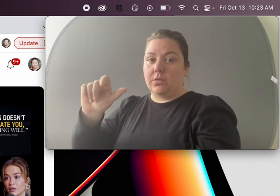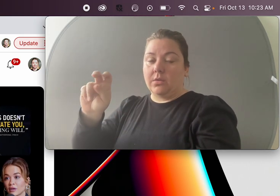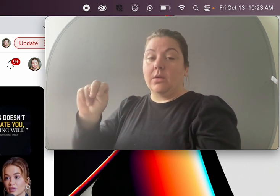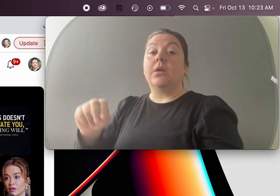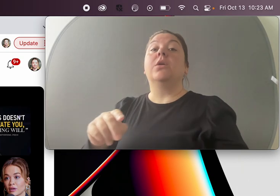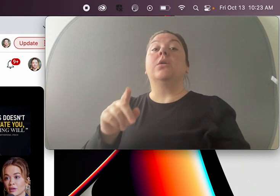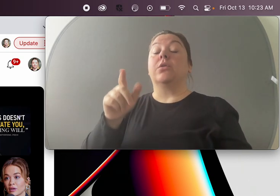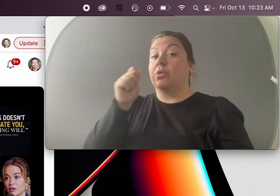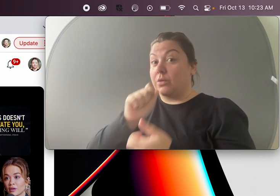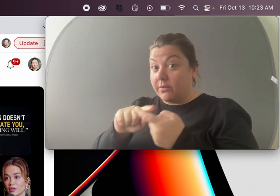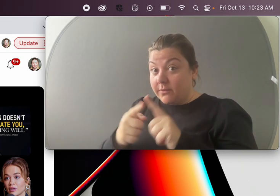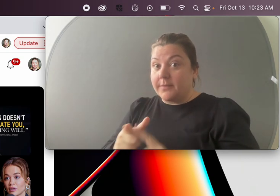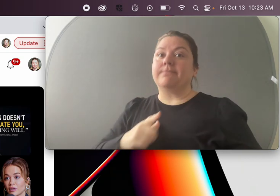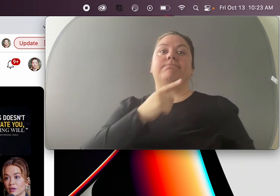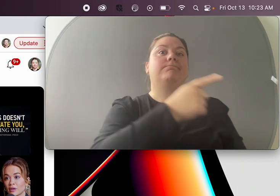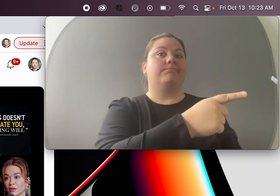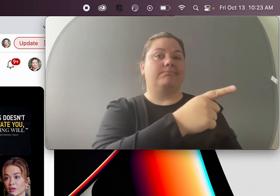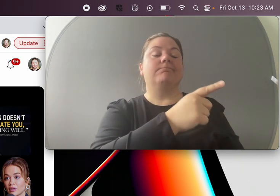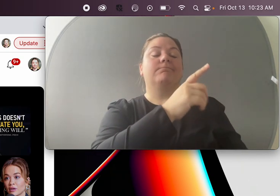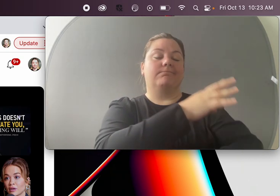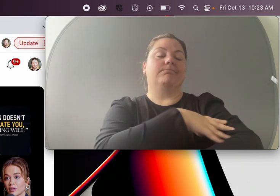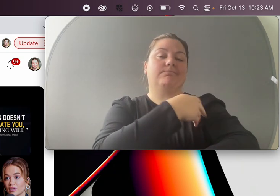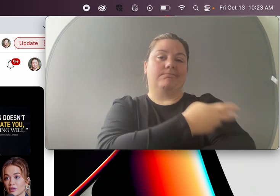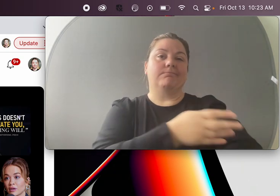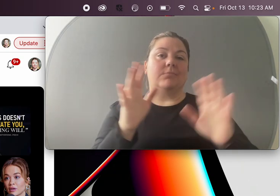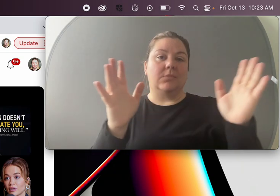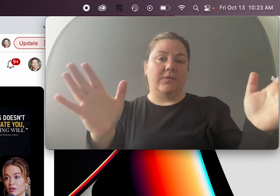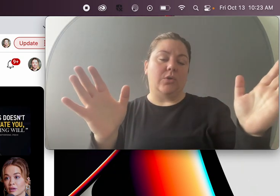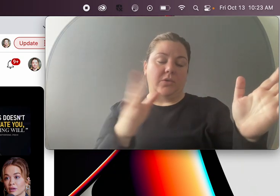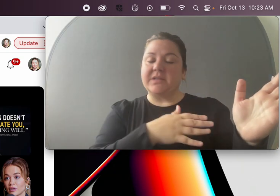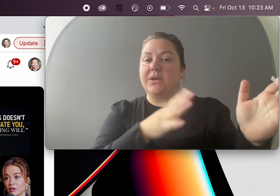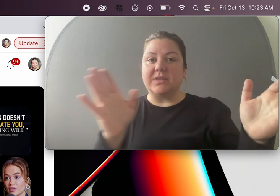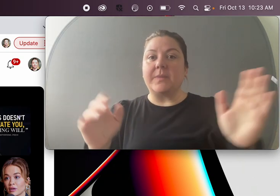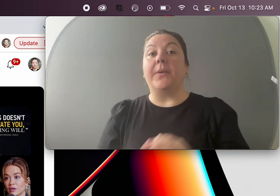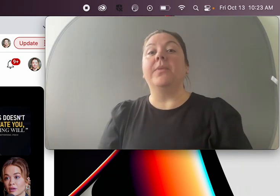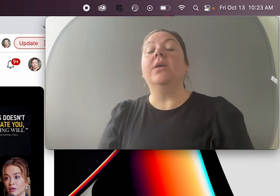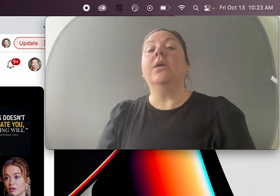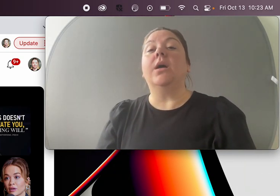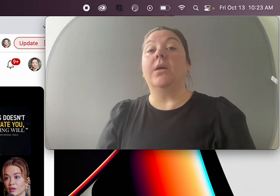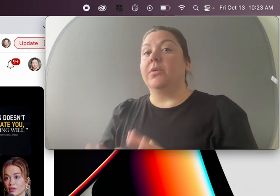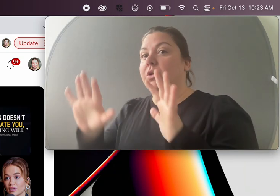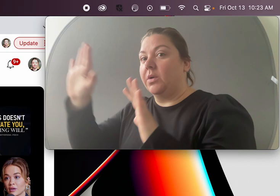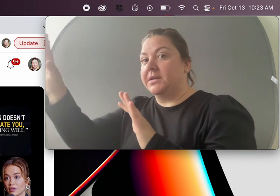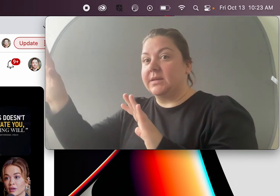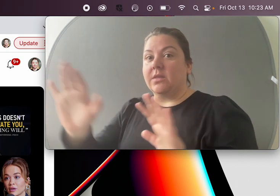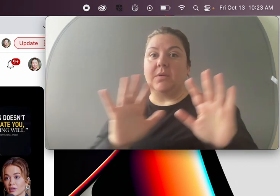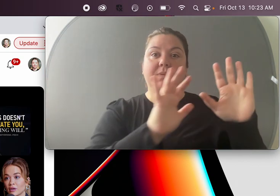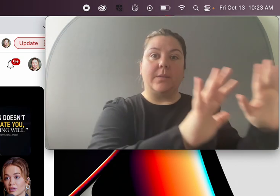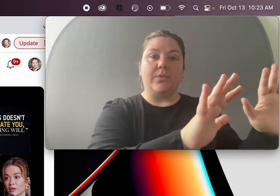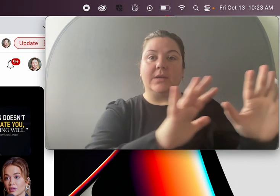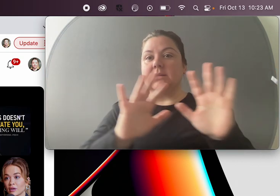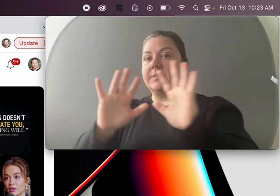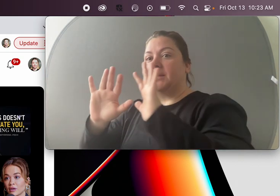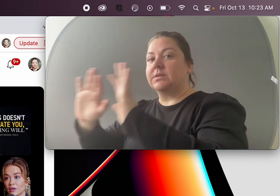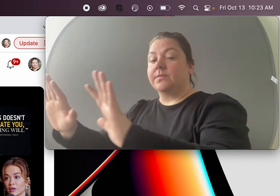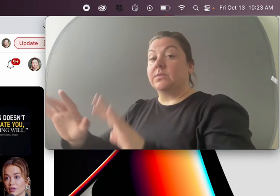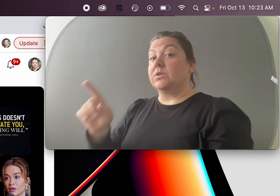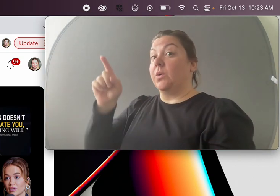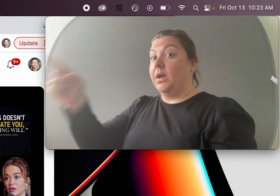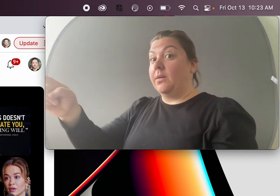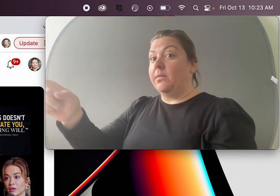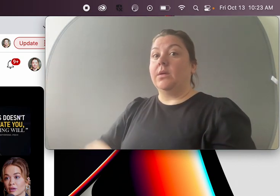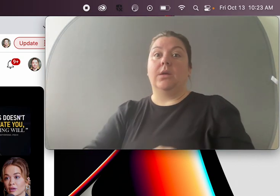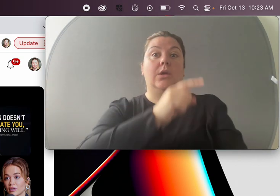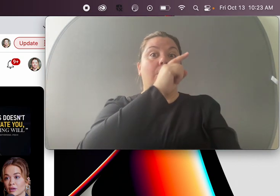If you don't know the sign, you can spell it. but you want to set them up separately in space.